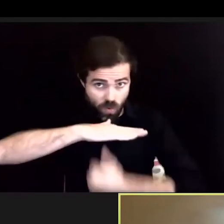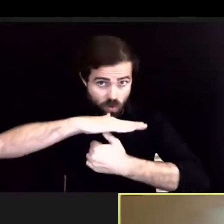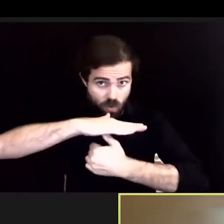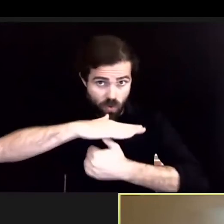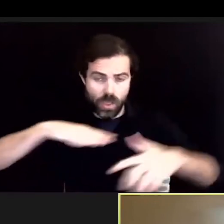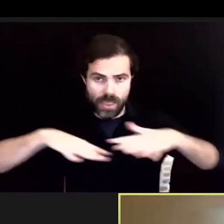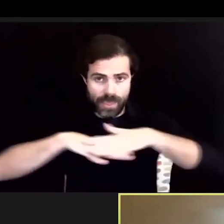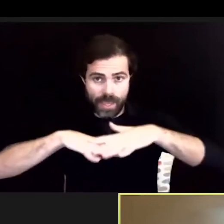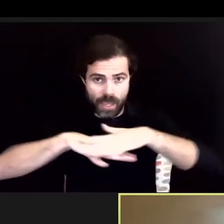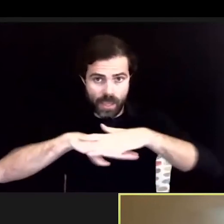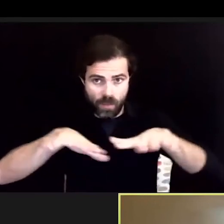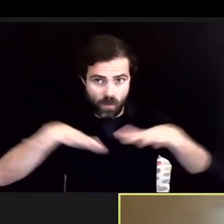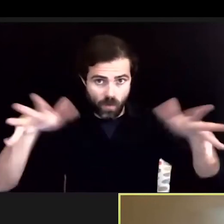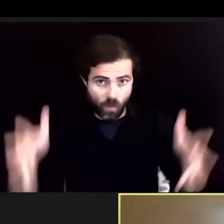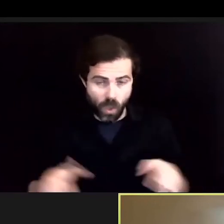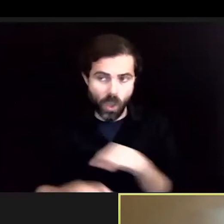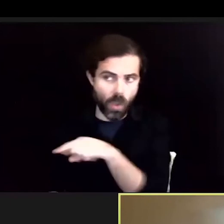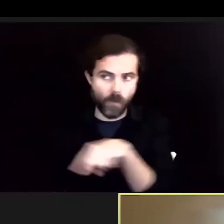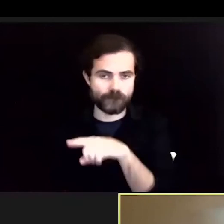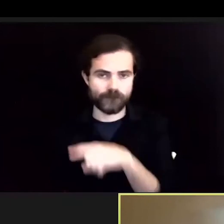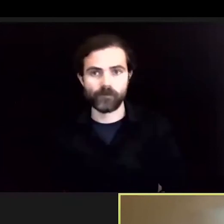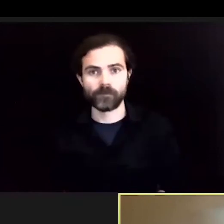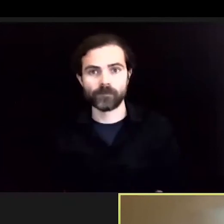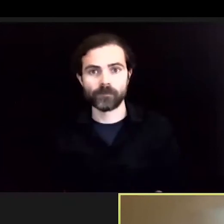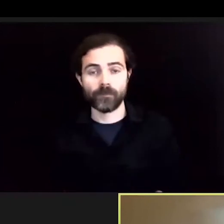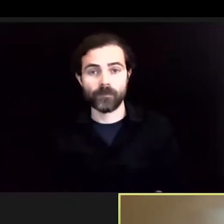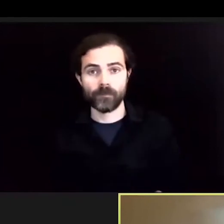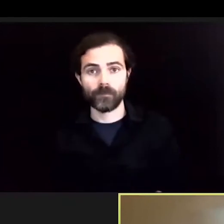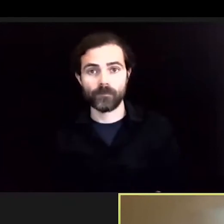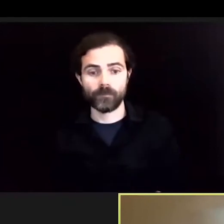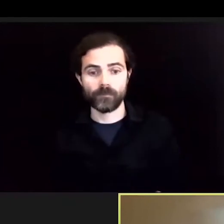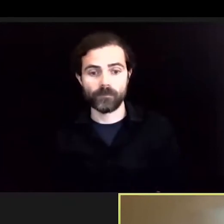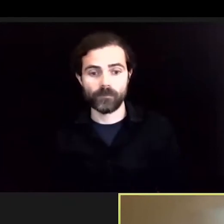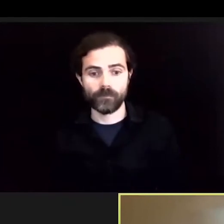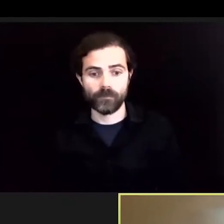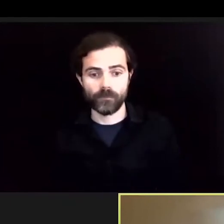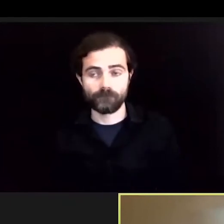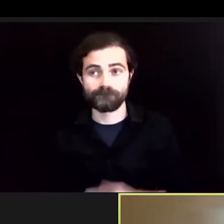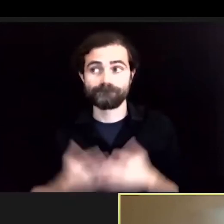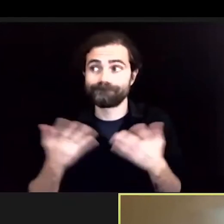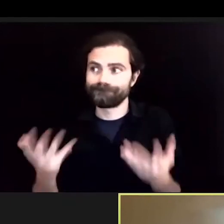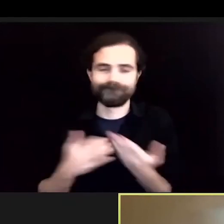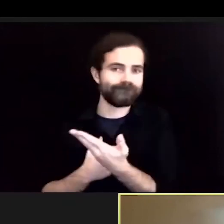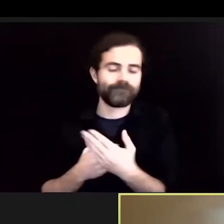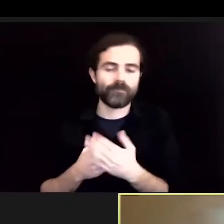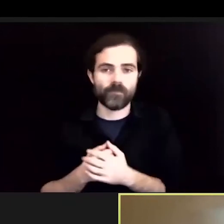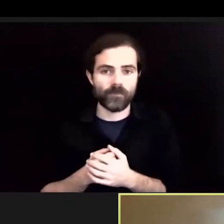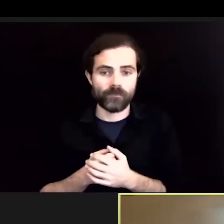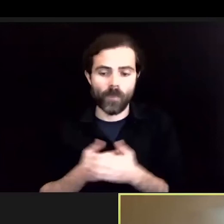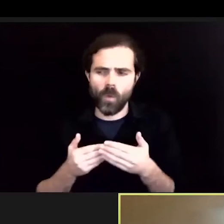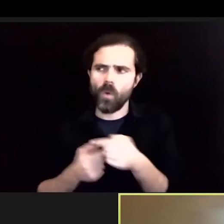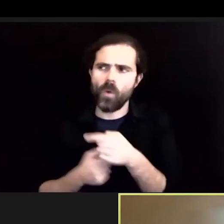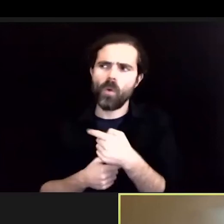especially the work related with disability. So for sure, we will